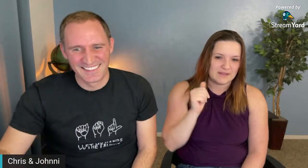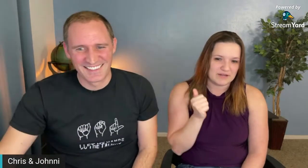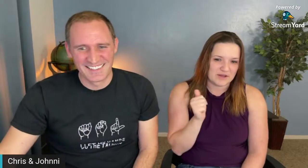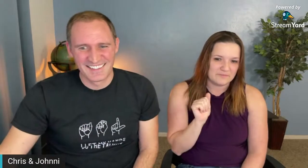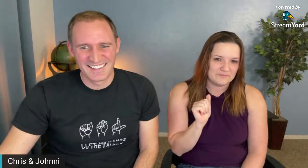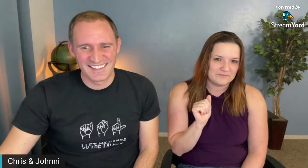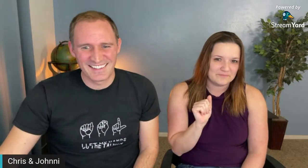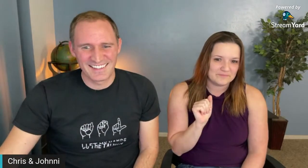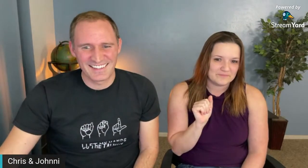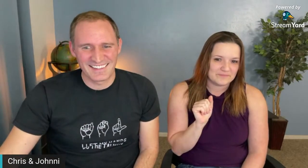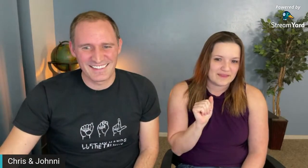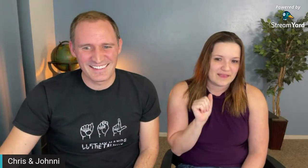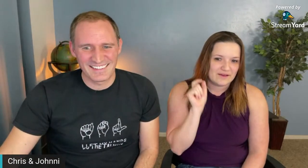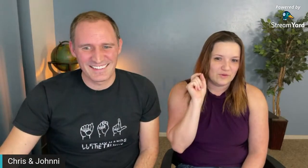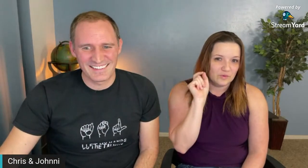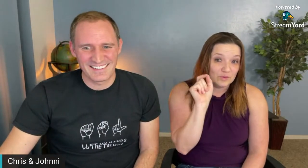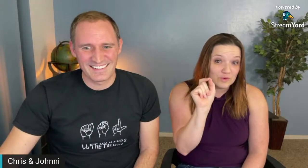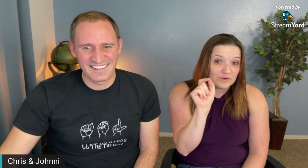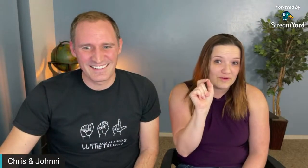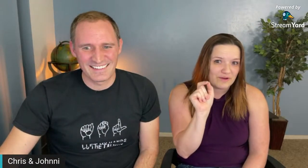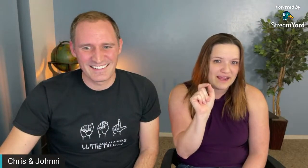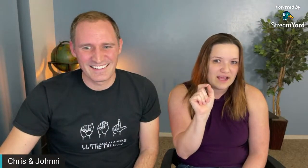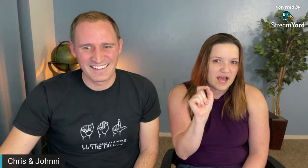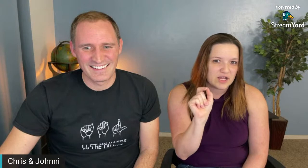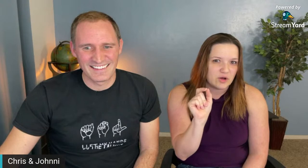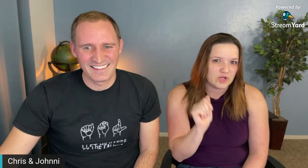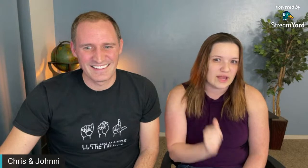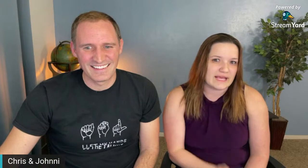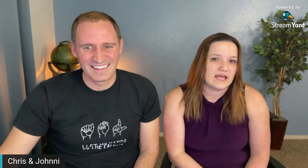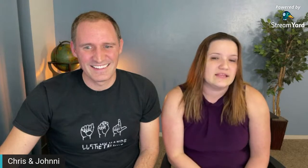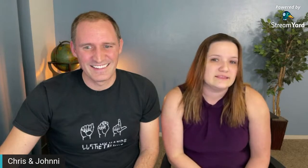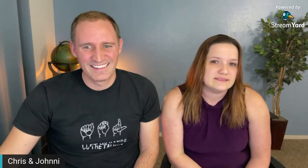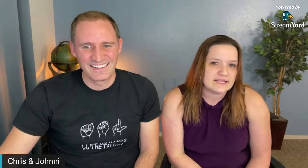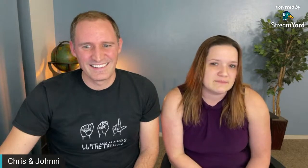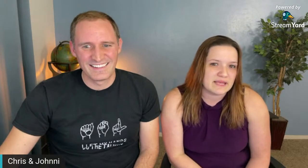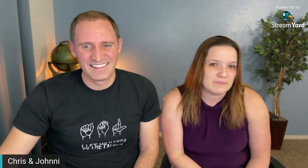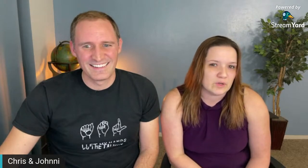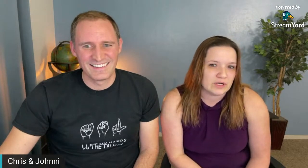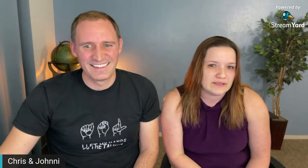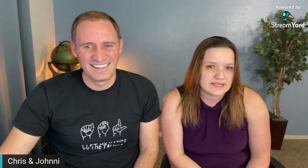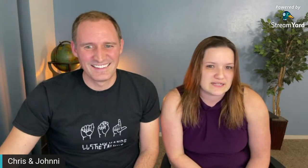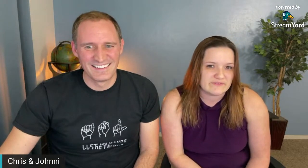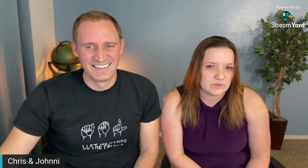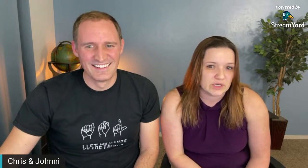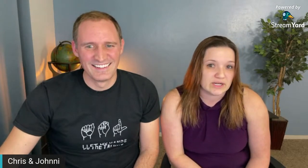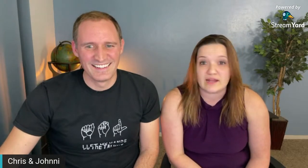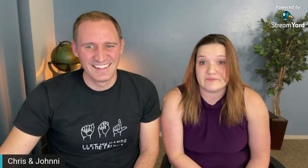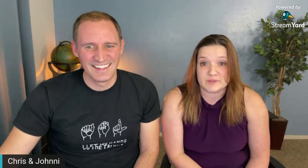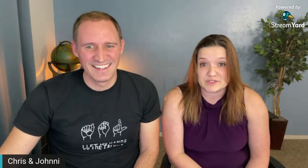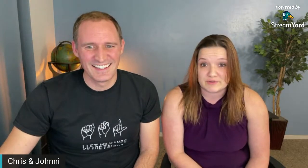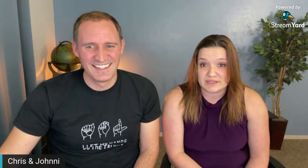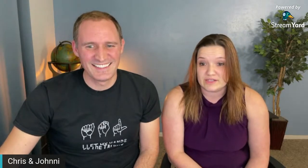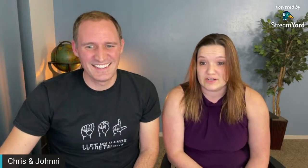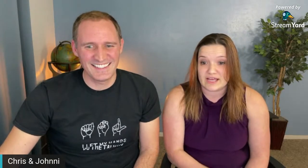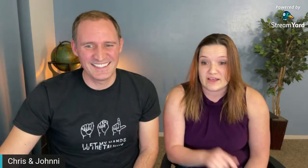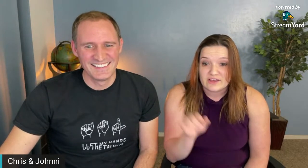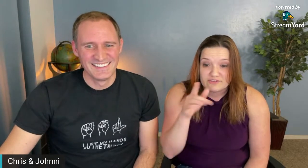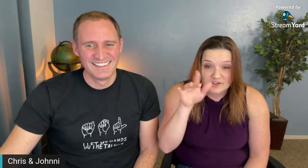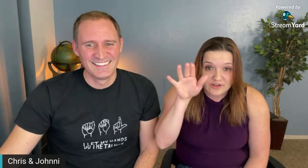Anybody know? Ooh, right? I know. You're like, that's a made-up word. That's not even a word. I don't even know what you're doing. You're like, fiddle farting